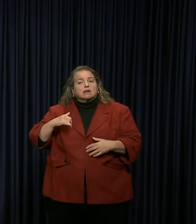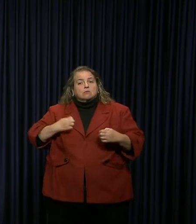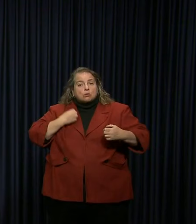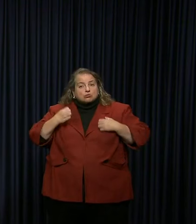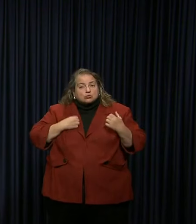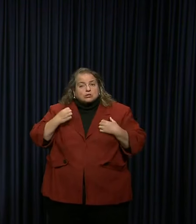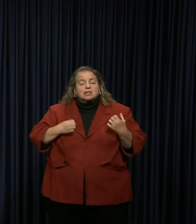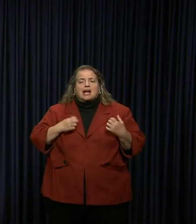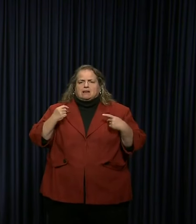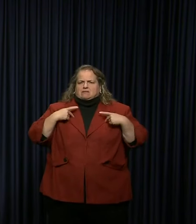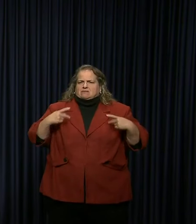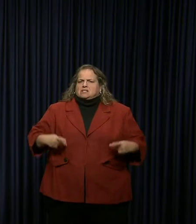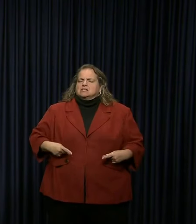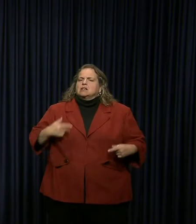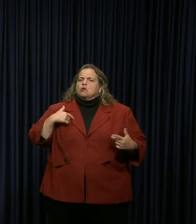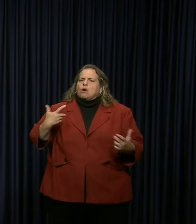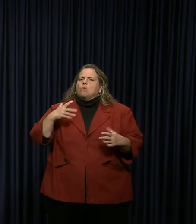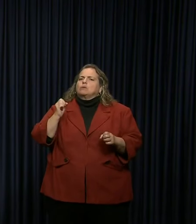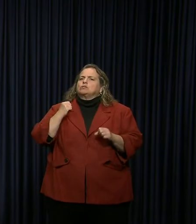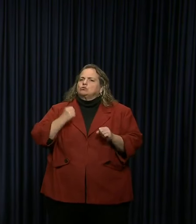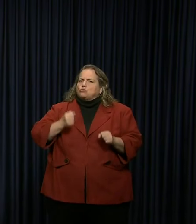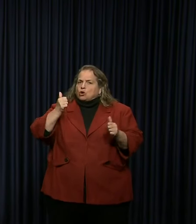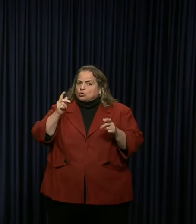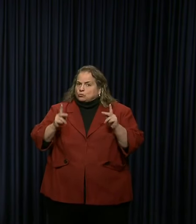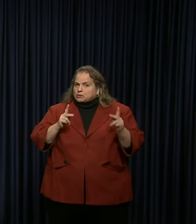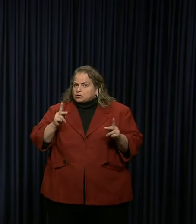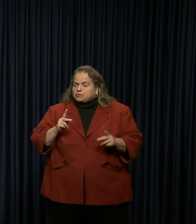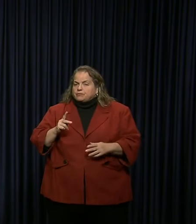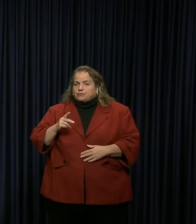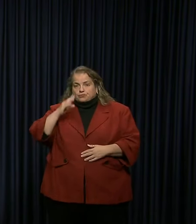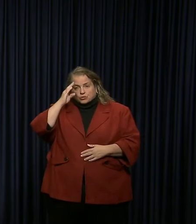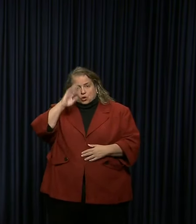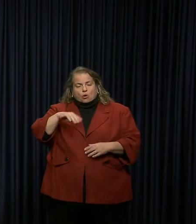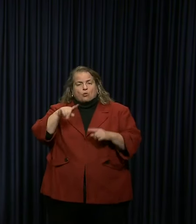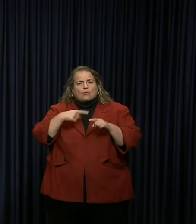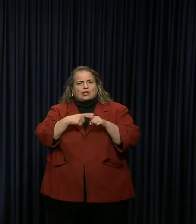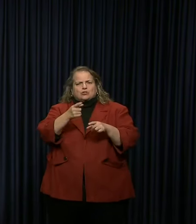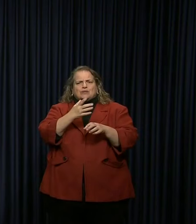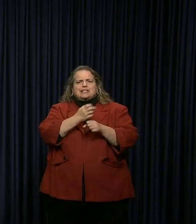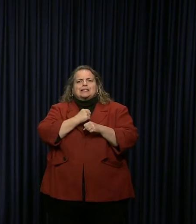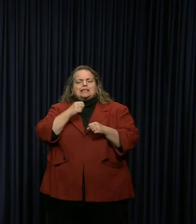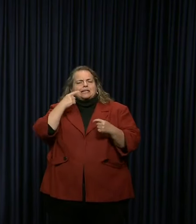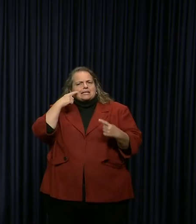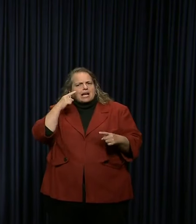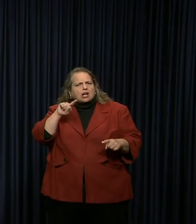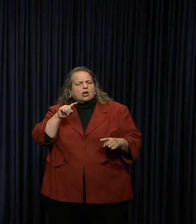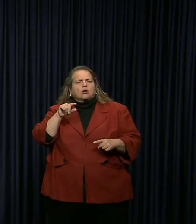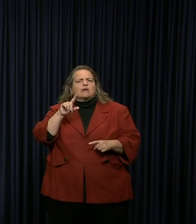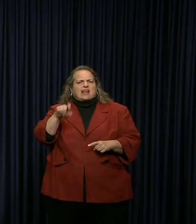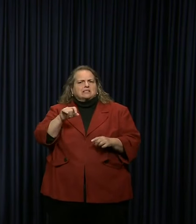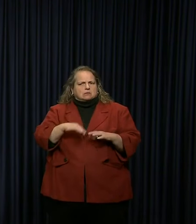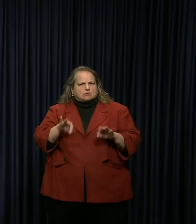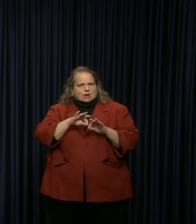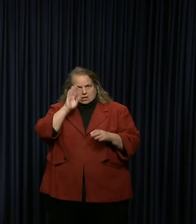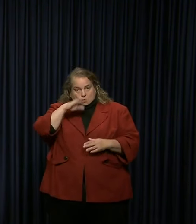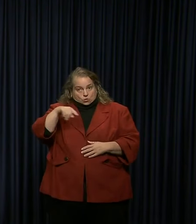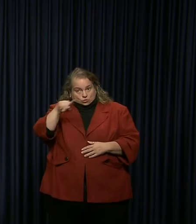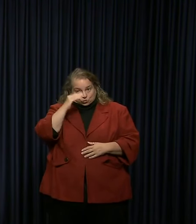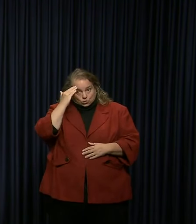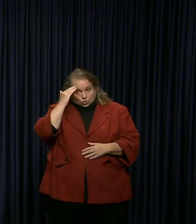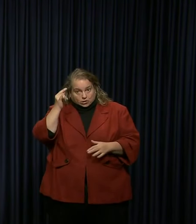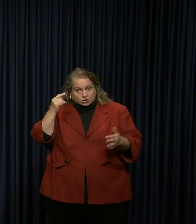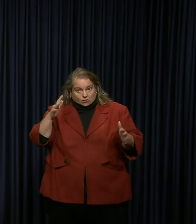physically. We want to come out of this stronger. Knowing when to seek care is going to be critically important. I know you all know that. It's